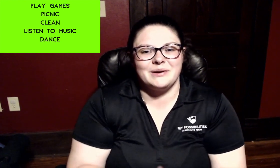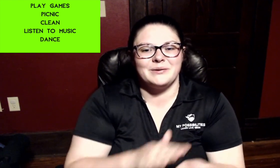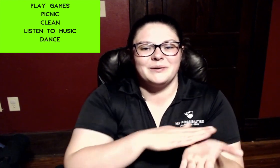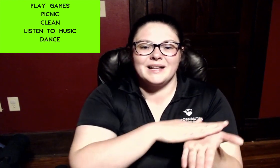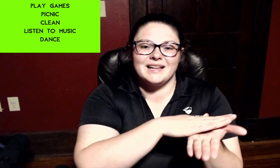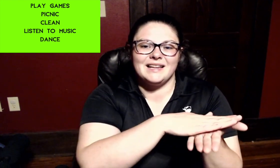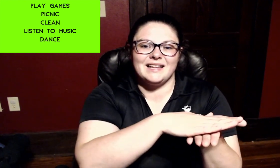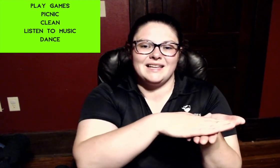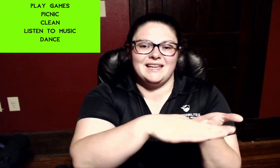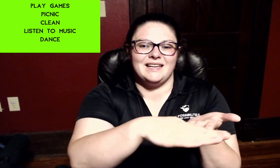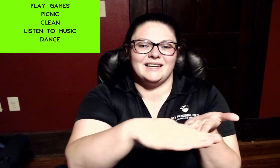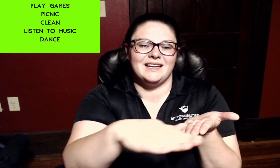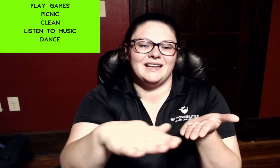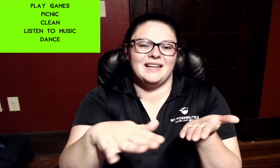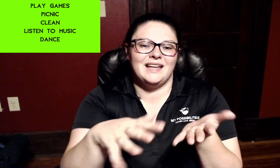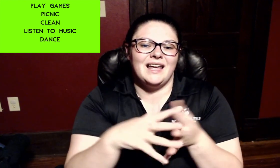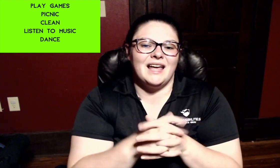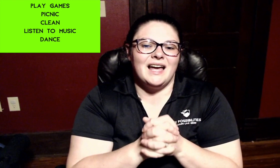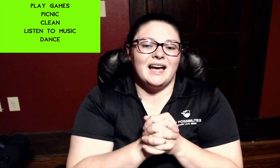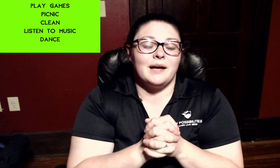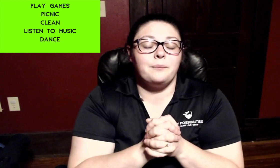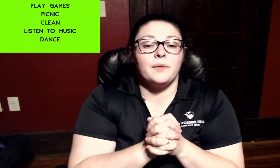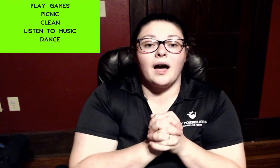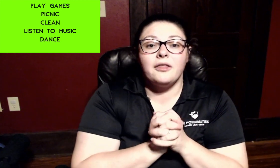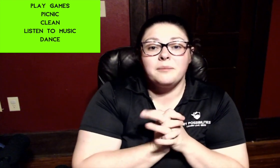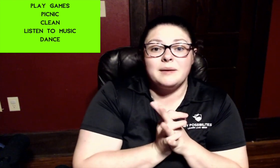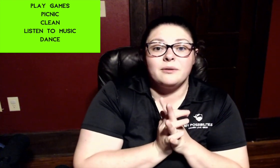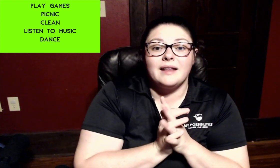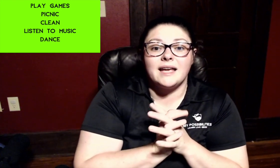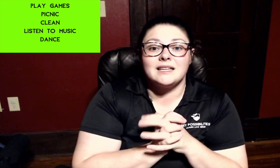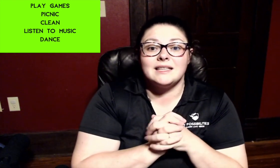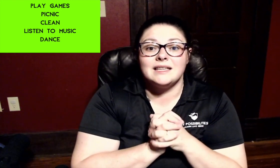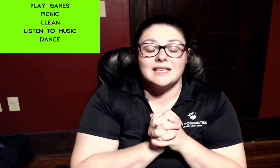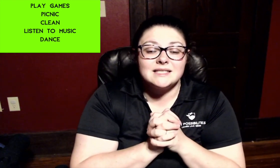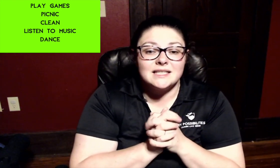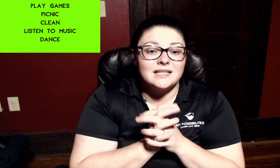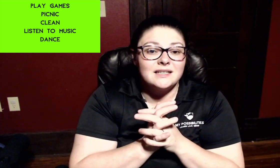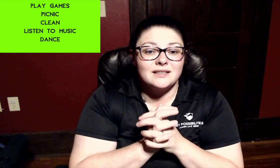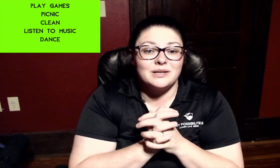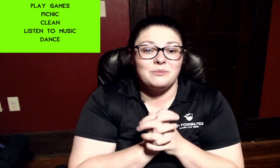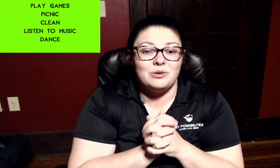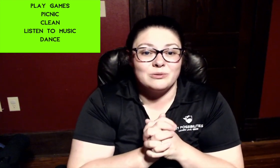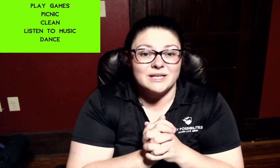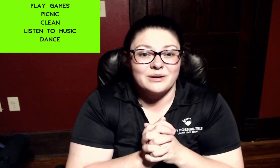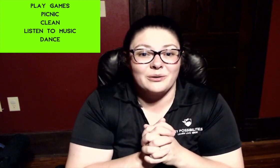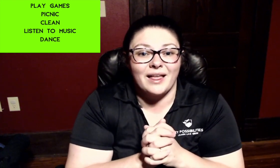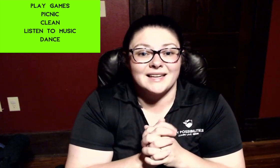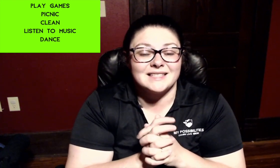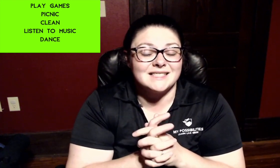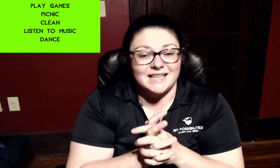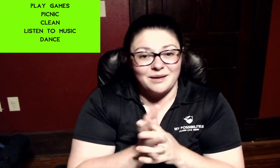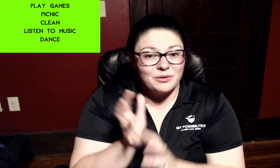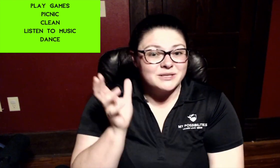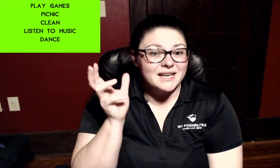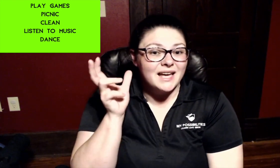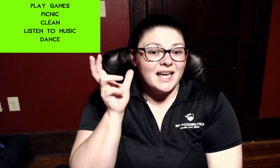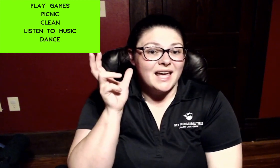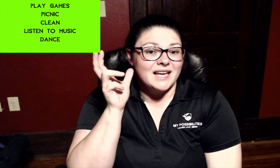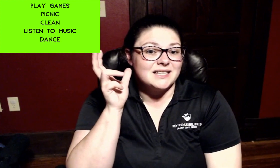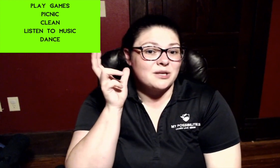So clean. Other people like to listen to music or like to sing music. And so we